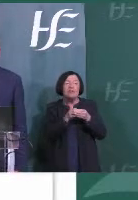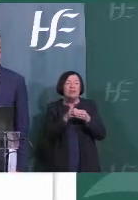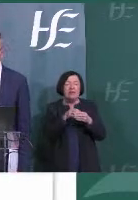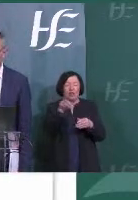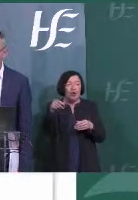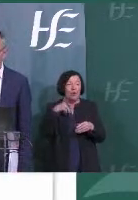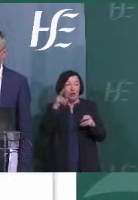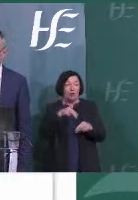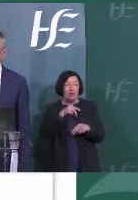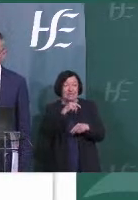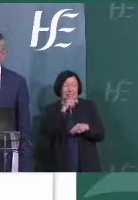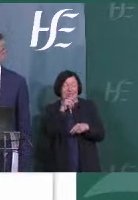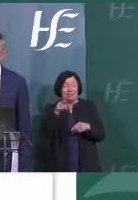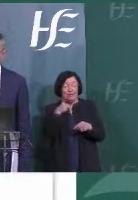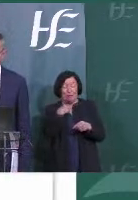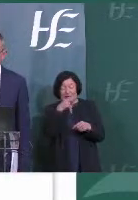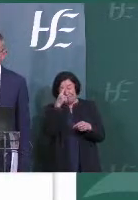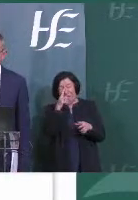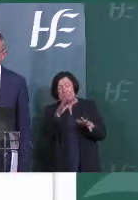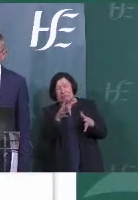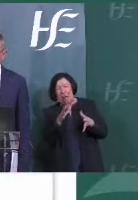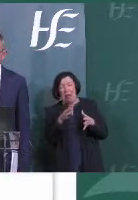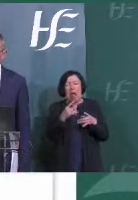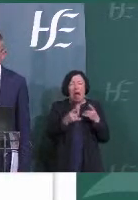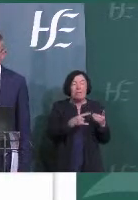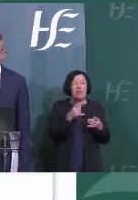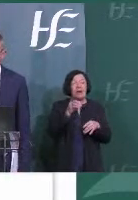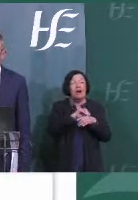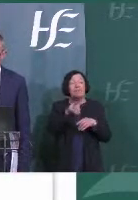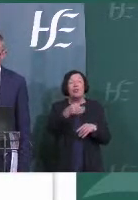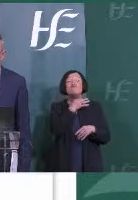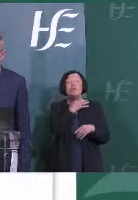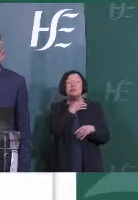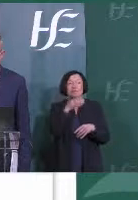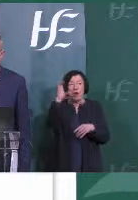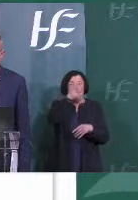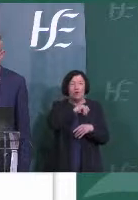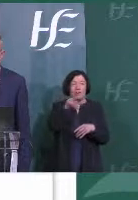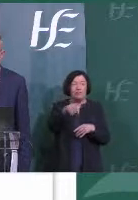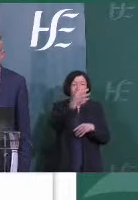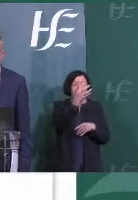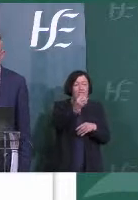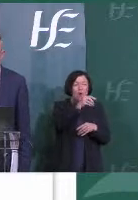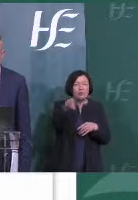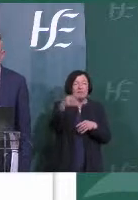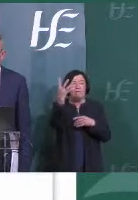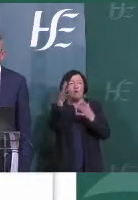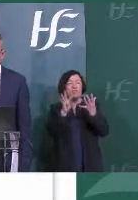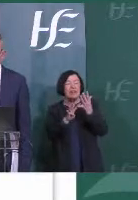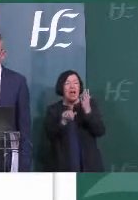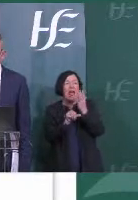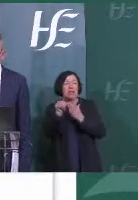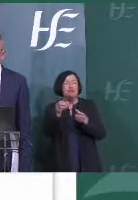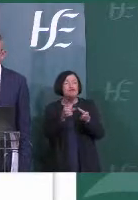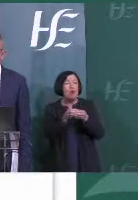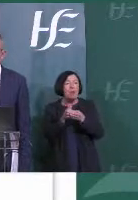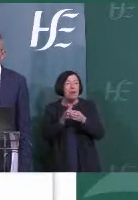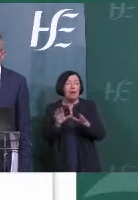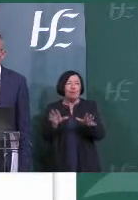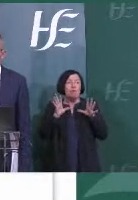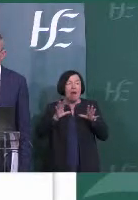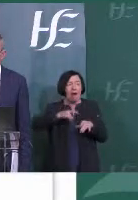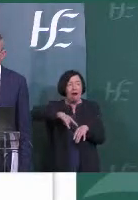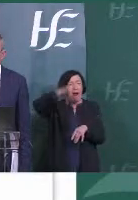we could have said if we were pessimistic was because of the risk they had. But look at the 40, 49-year-olds,